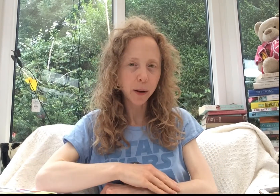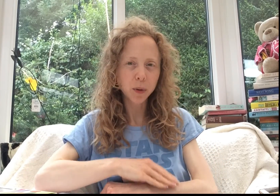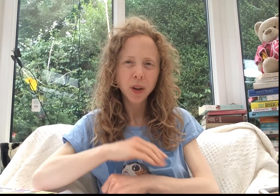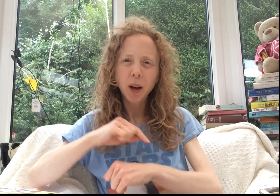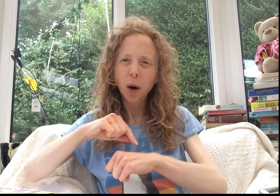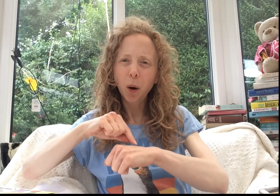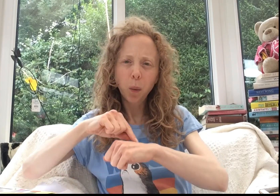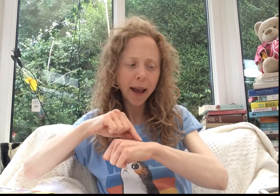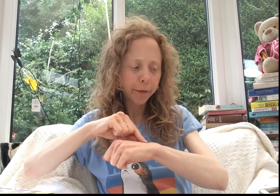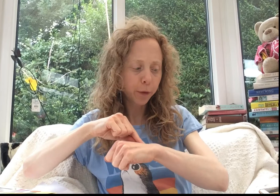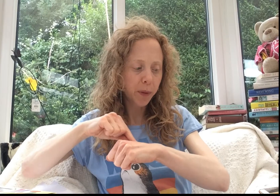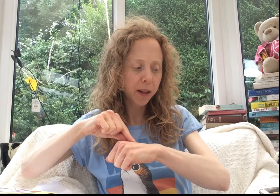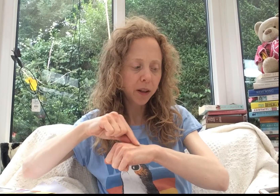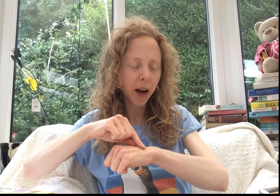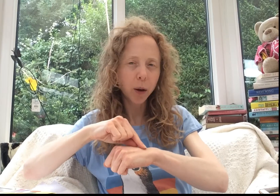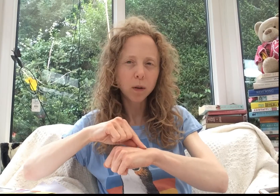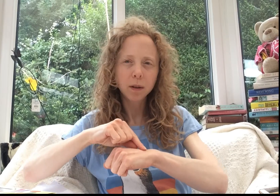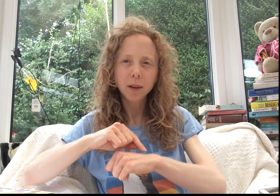out away from the stone.